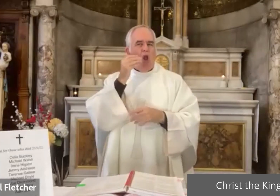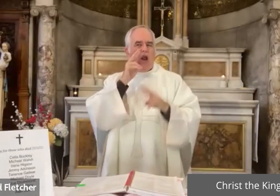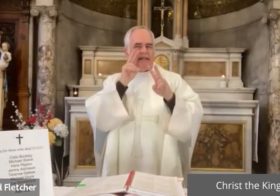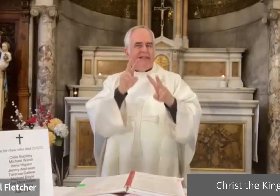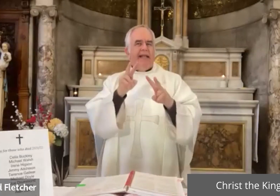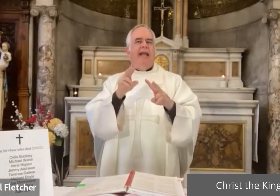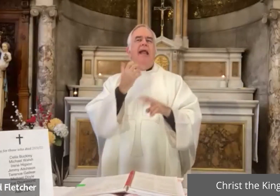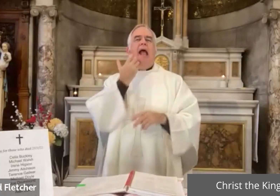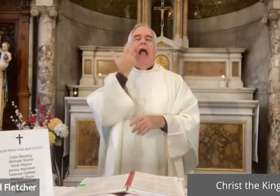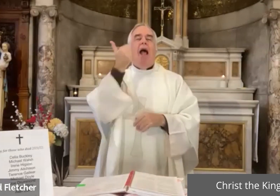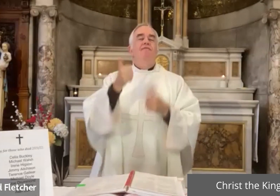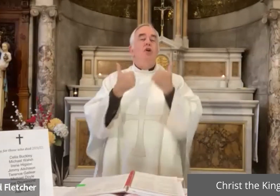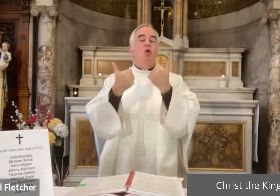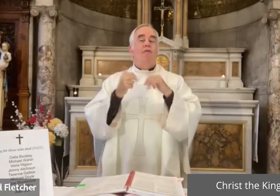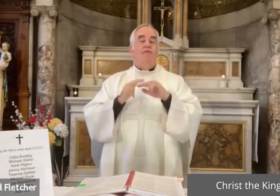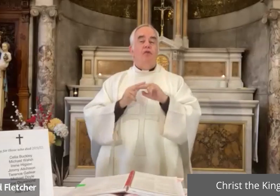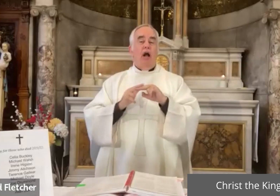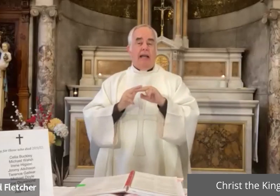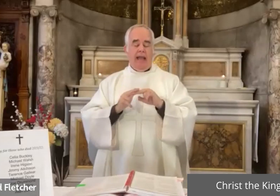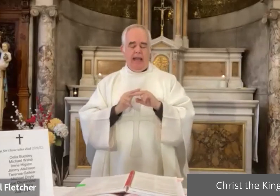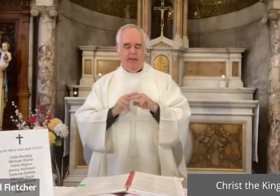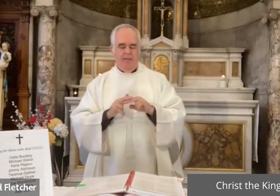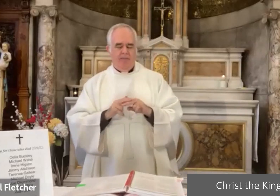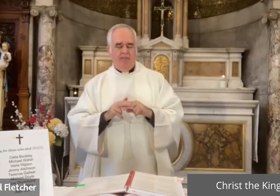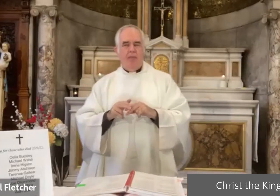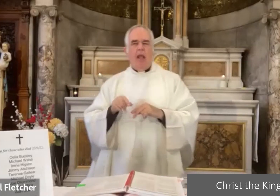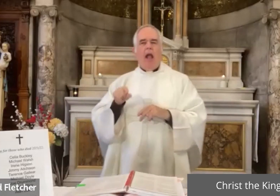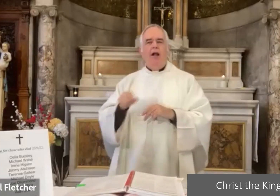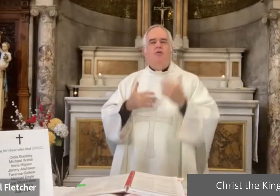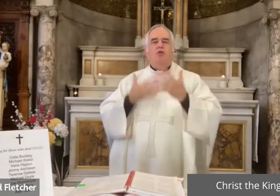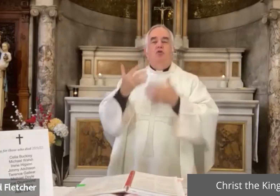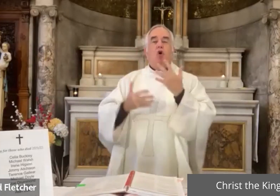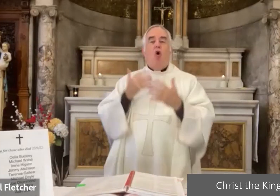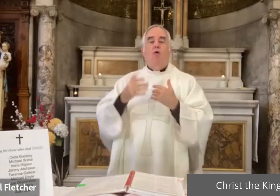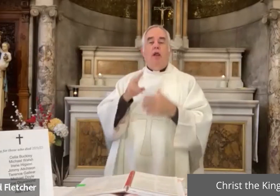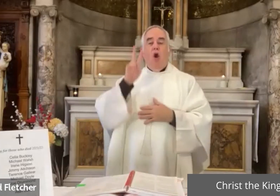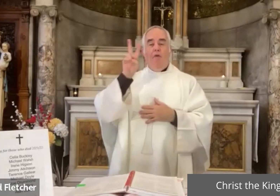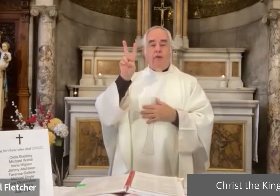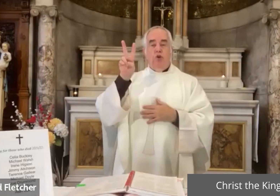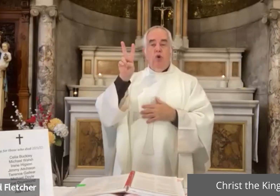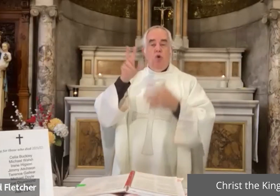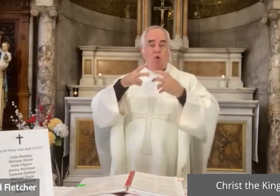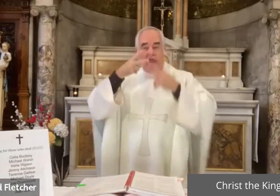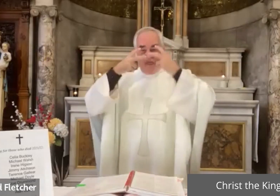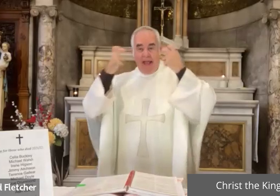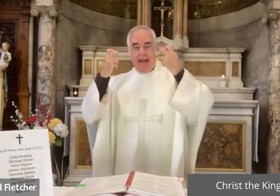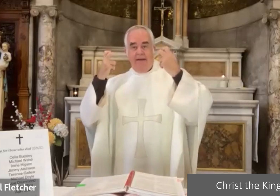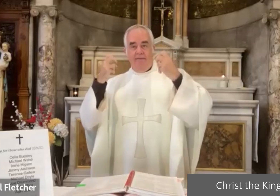and hear and see every Good Friday. And it's the story of the